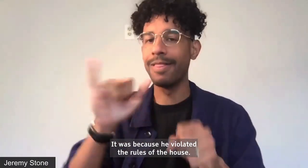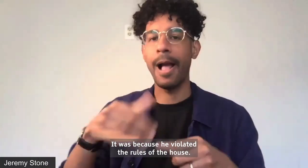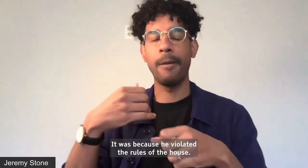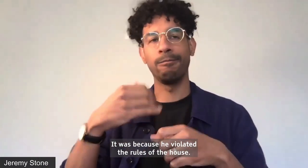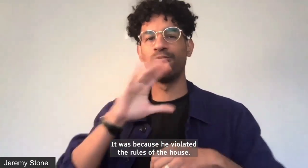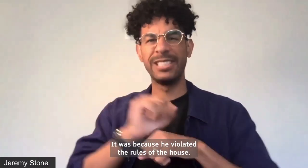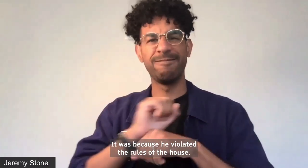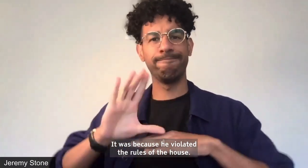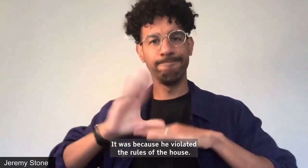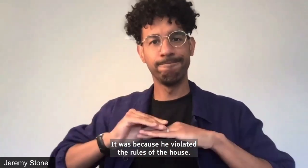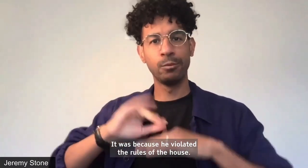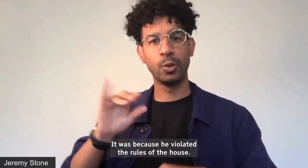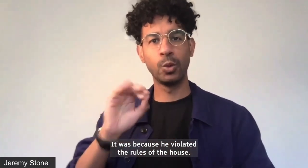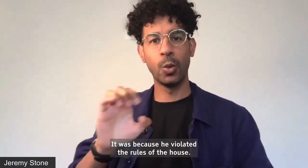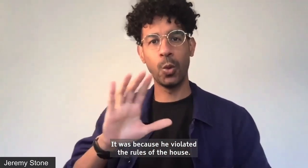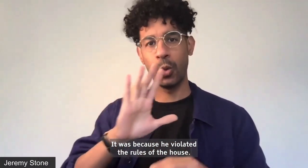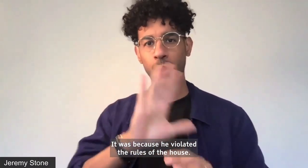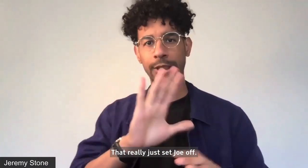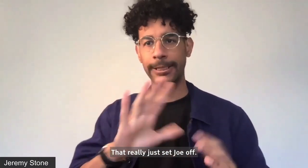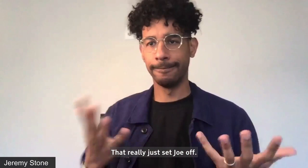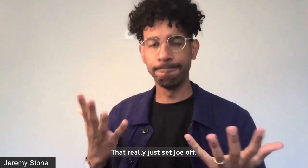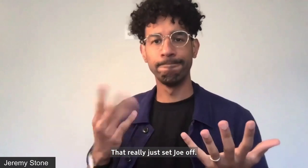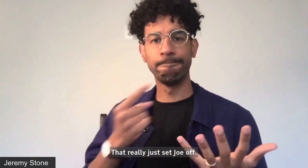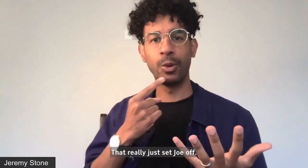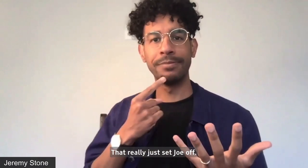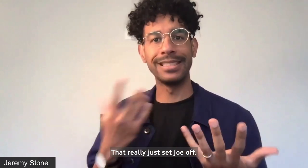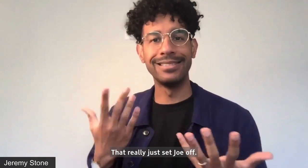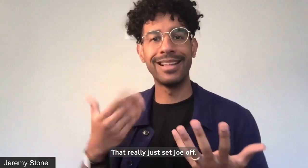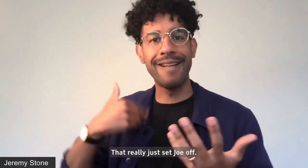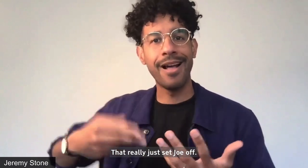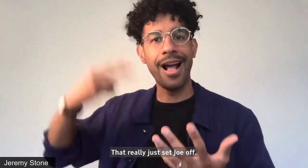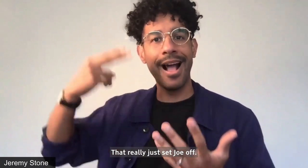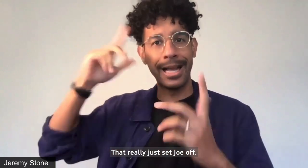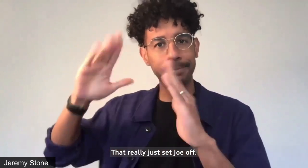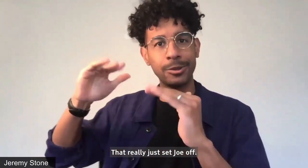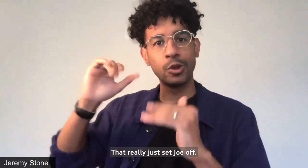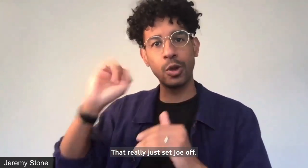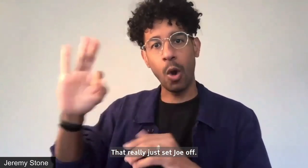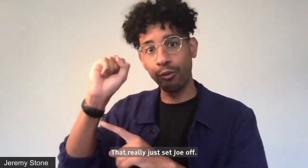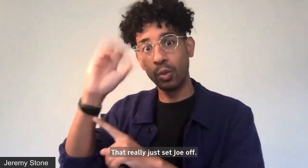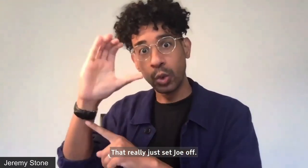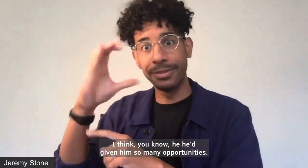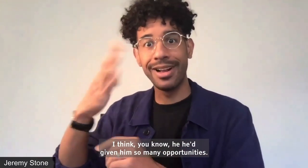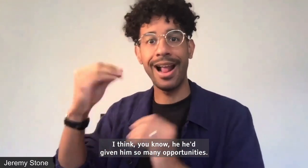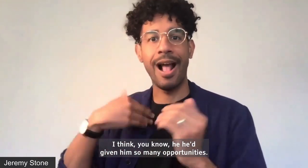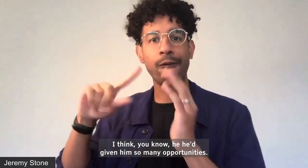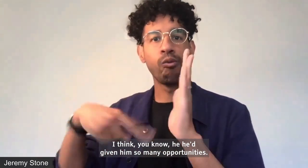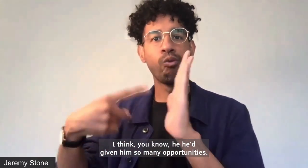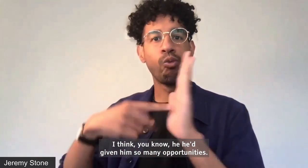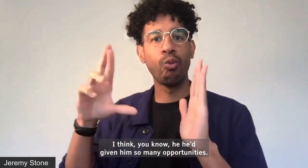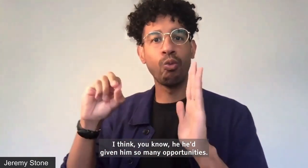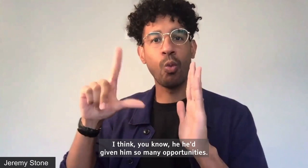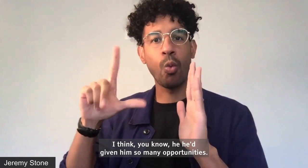was because he violated the rules of the house. That really just set Joe off, I think. You